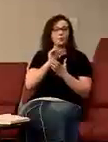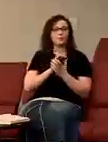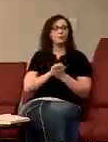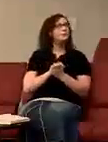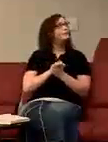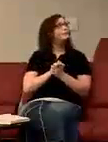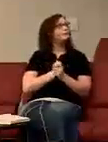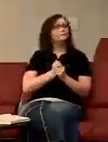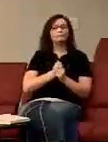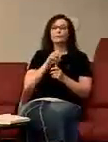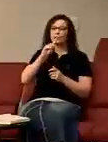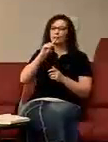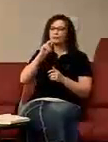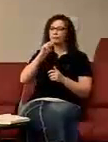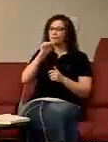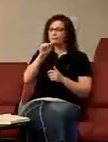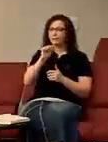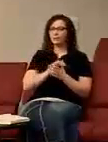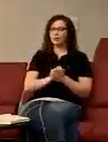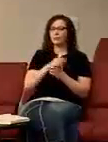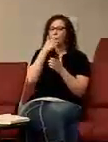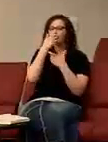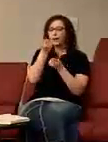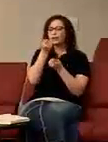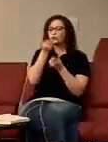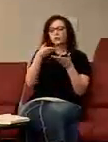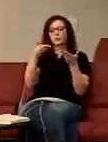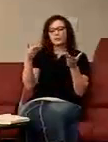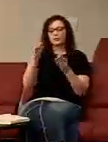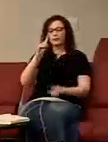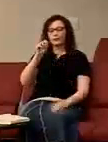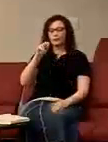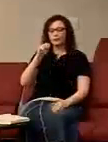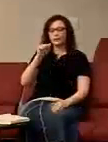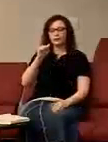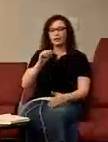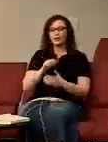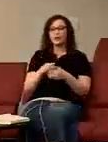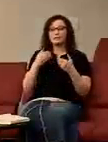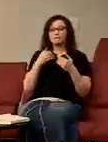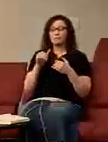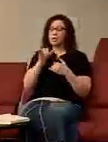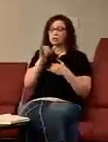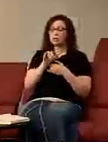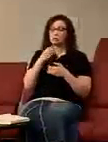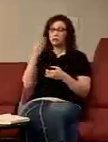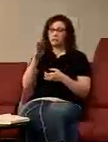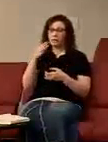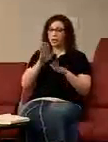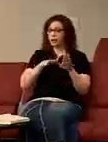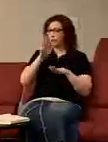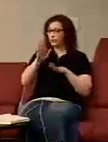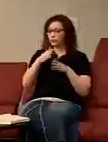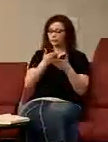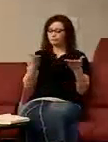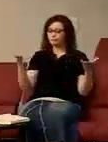it's kind of, the DNA, one of the interesting things about DNA, it's like having a blueprint. So it's a blueprint of a jet engine, and